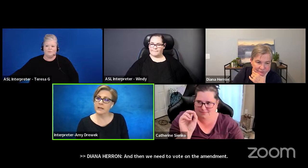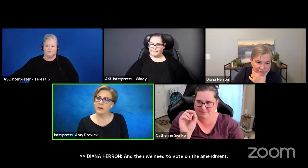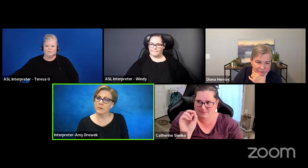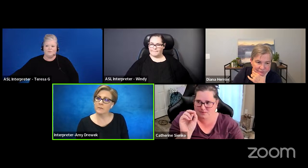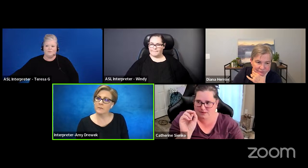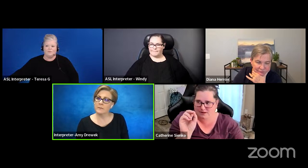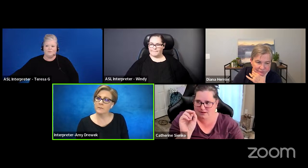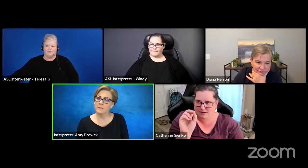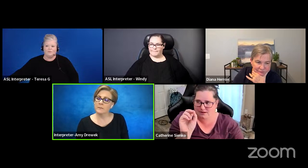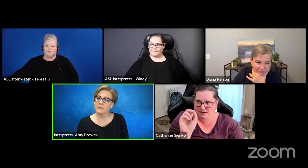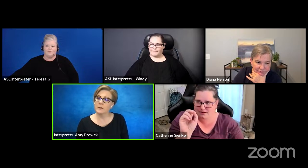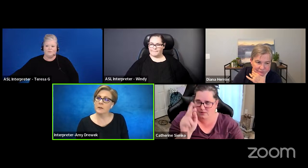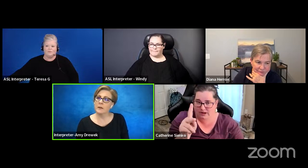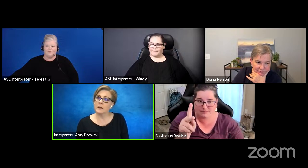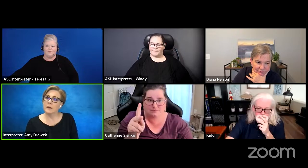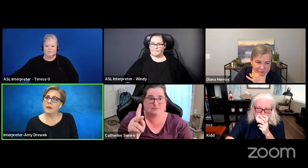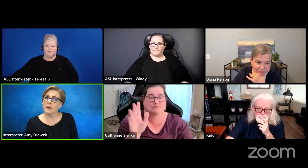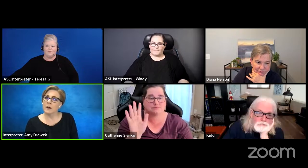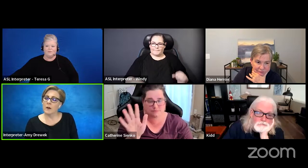This is Commissioner Cienko.